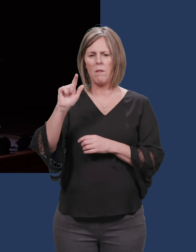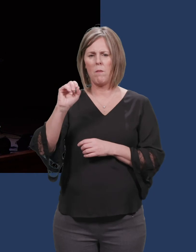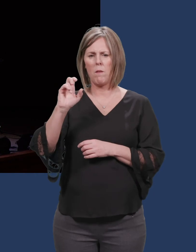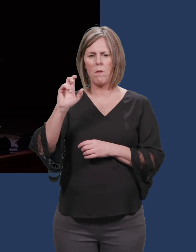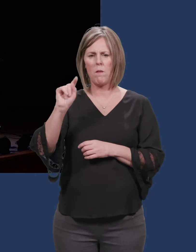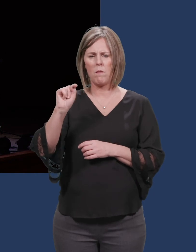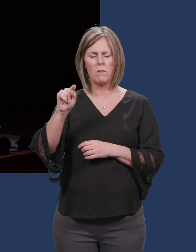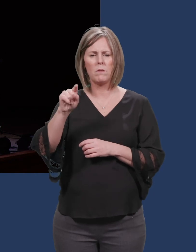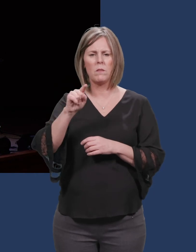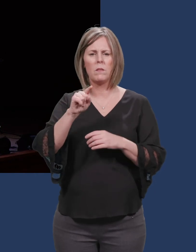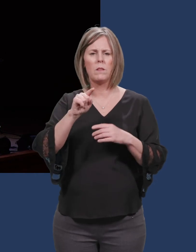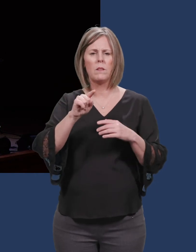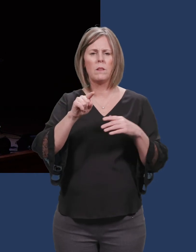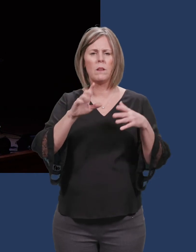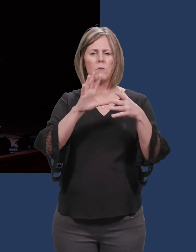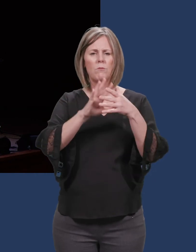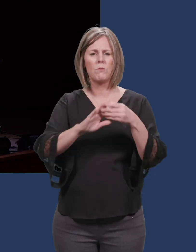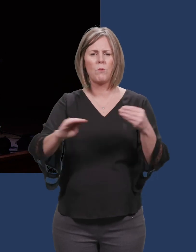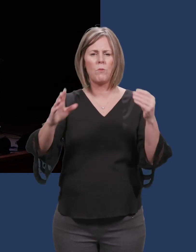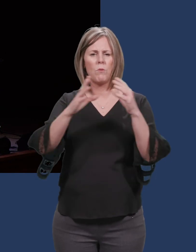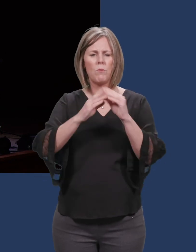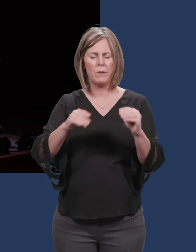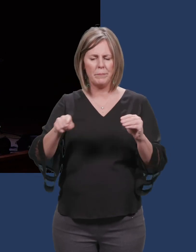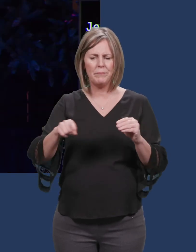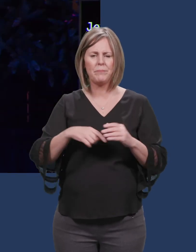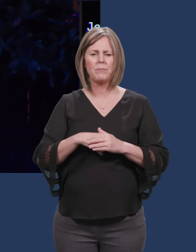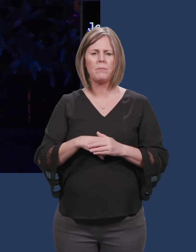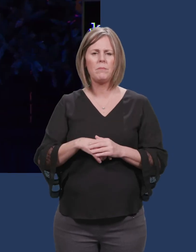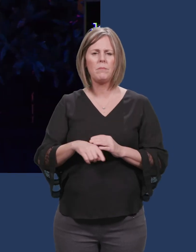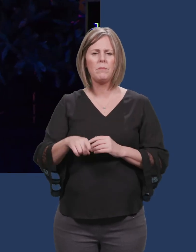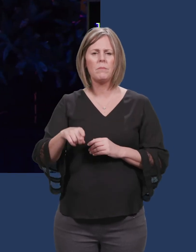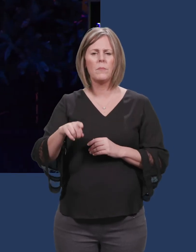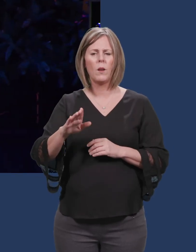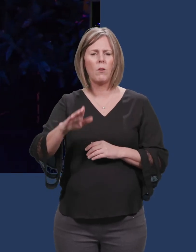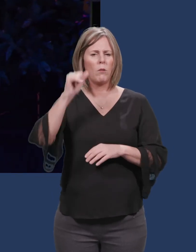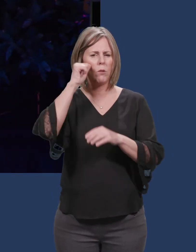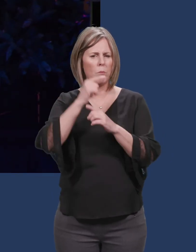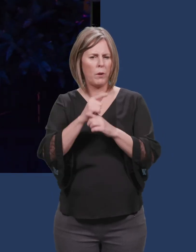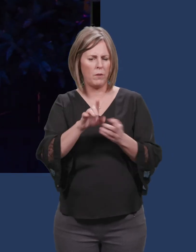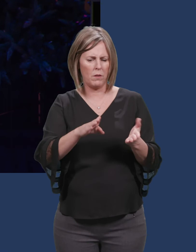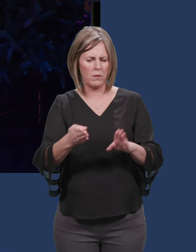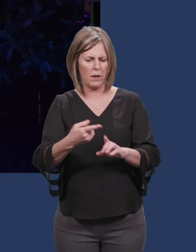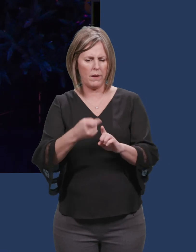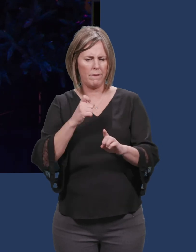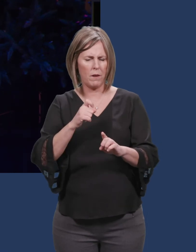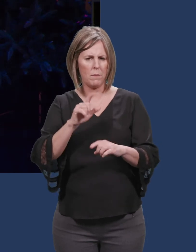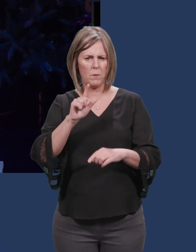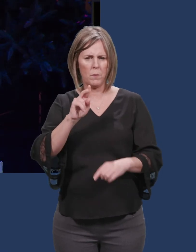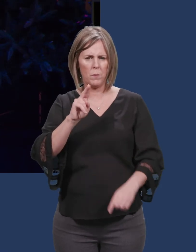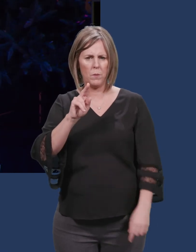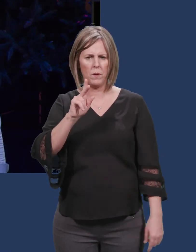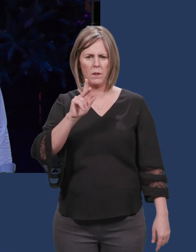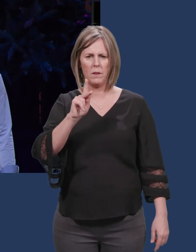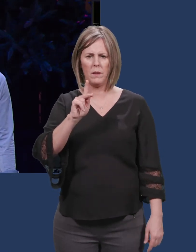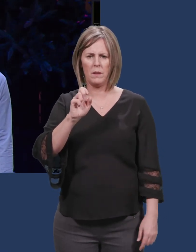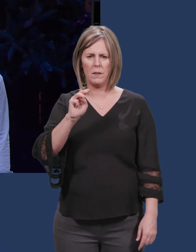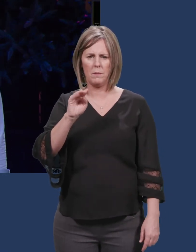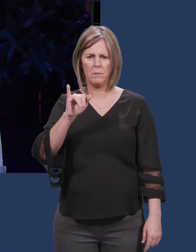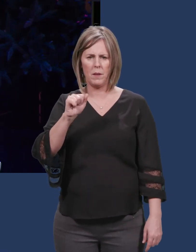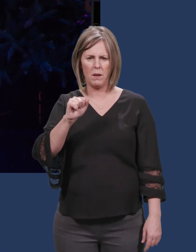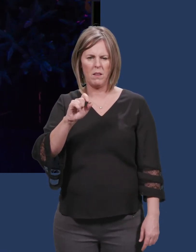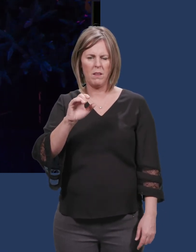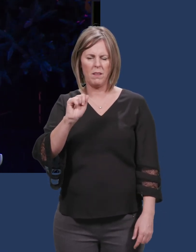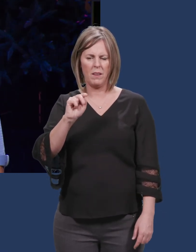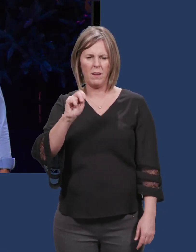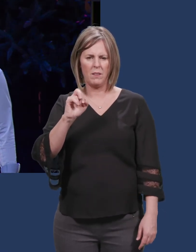younger sister, she was 6, was dying of leukemia. And she needed a transfusion immediately to keep her alive. And they